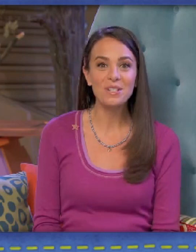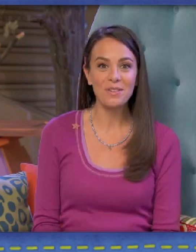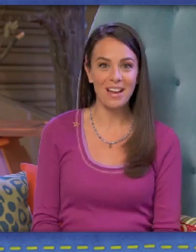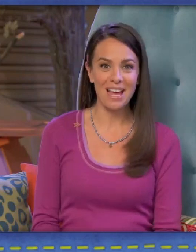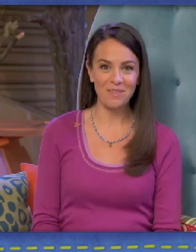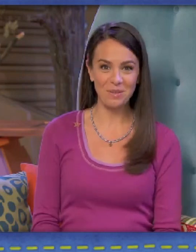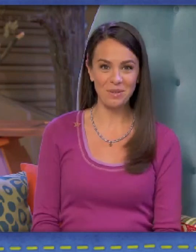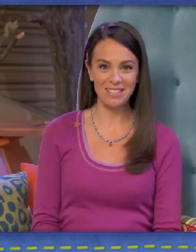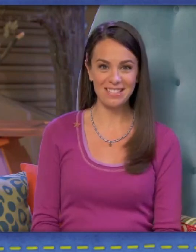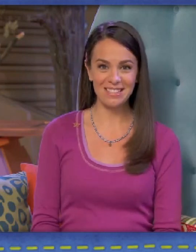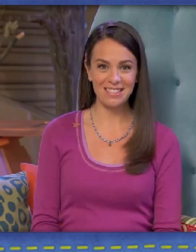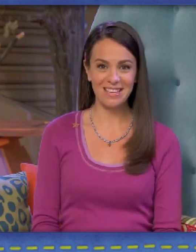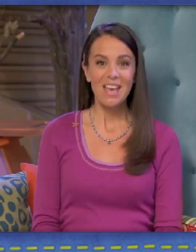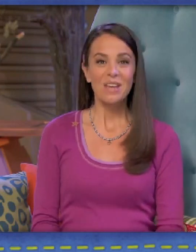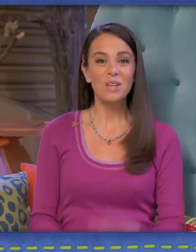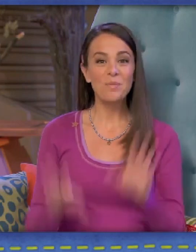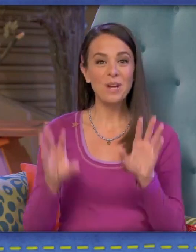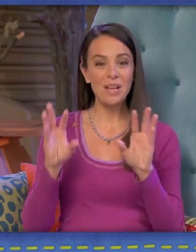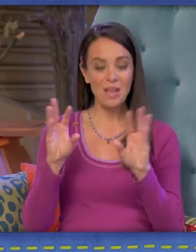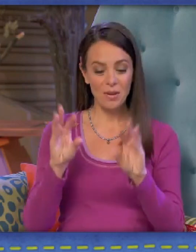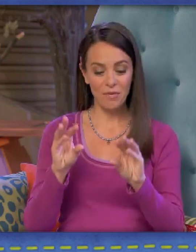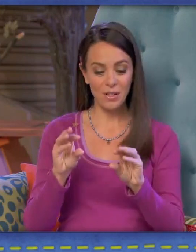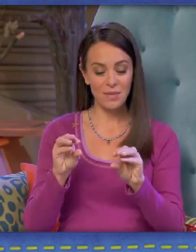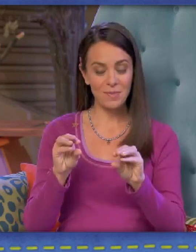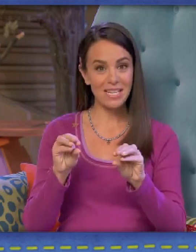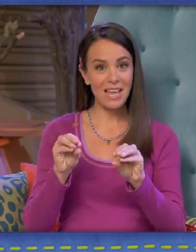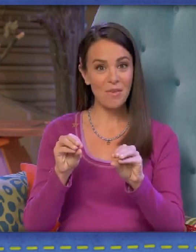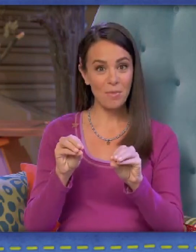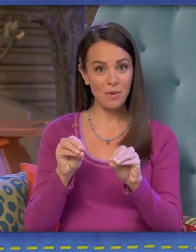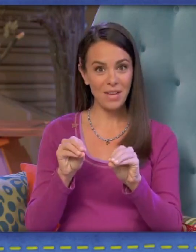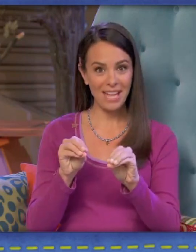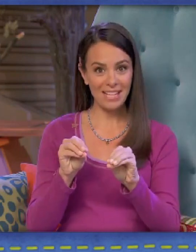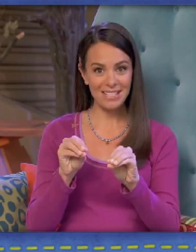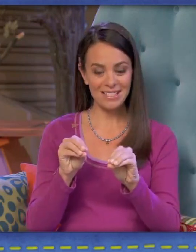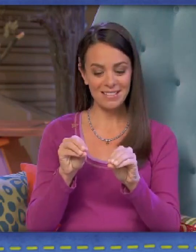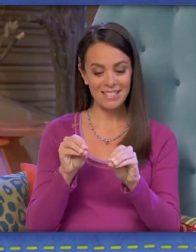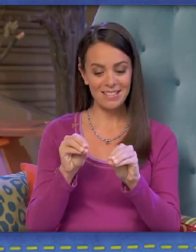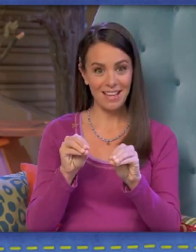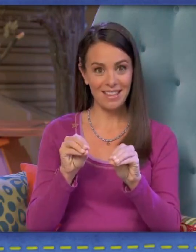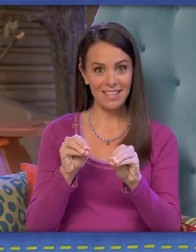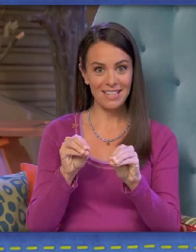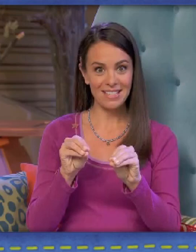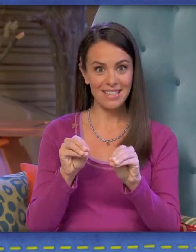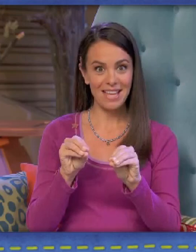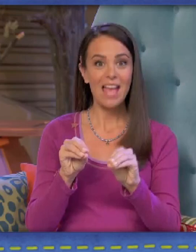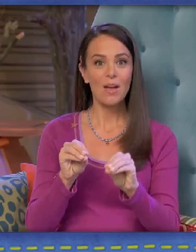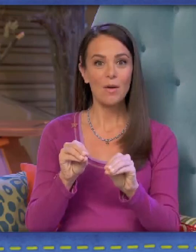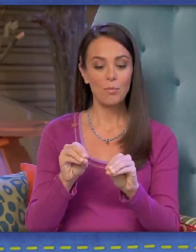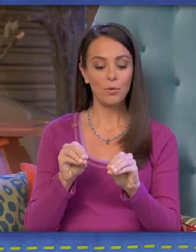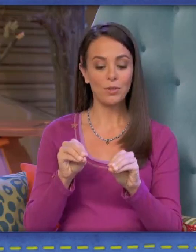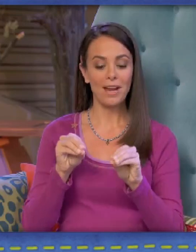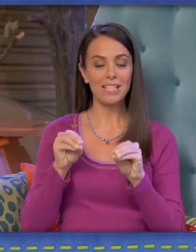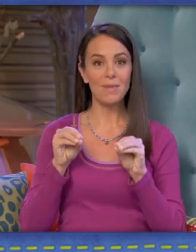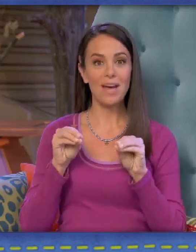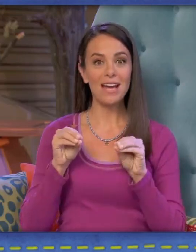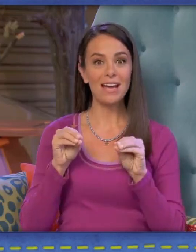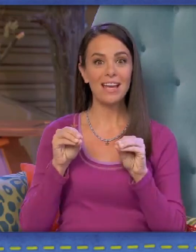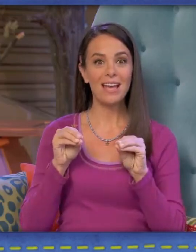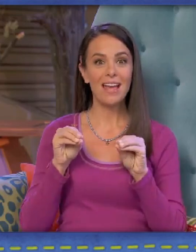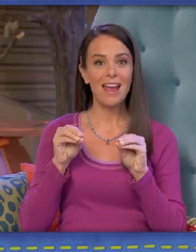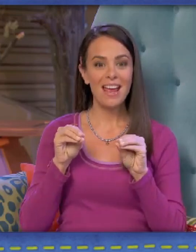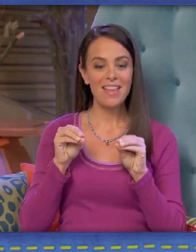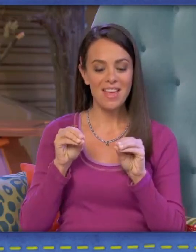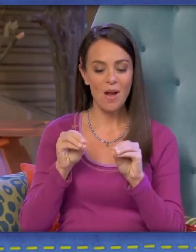then you can try it afterwards. You bring your fingertips together on both hands, like this. Pull your hands